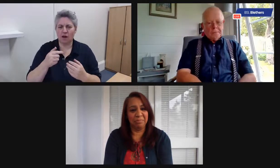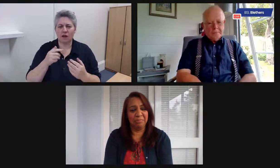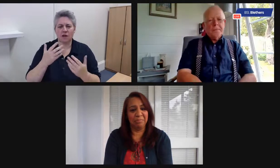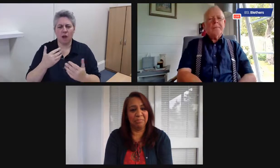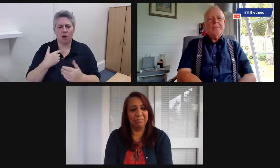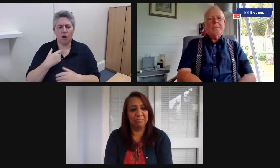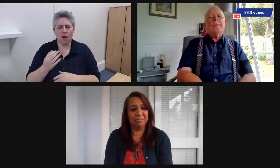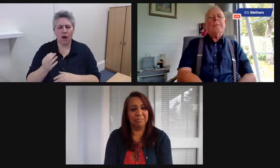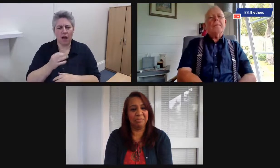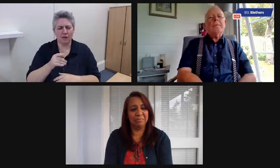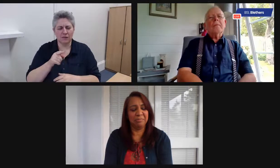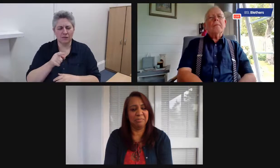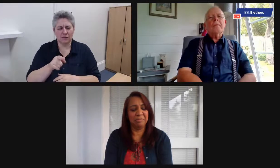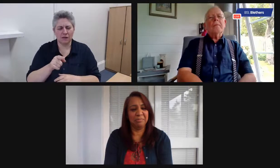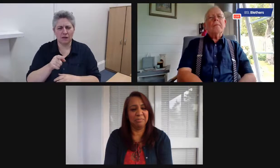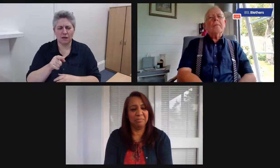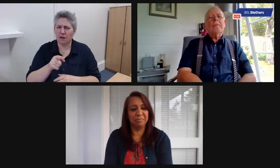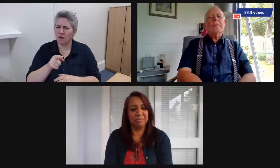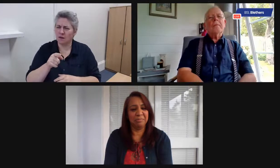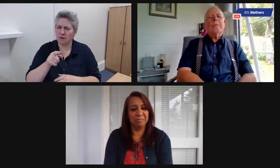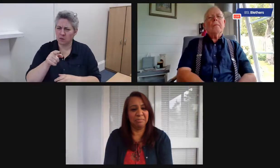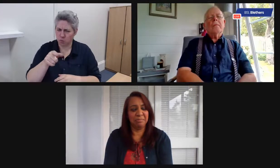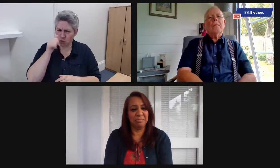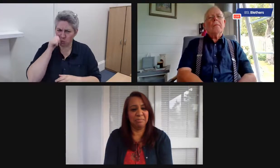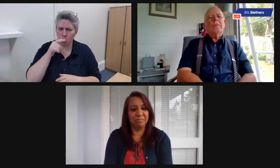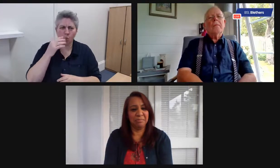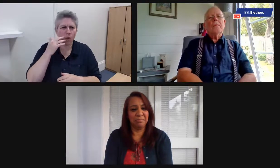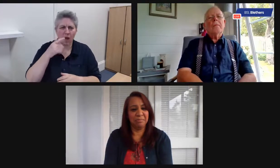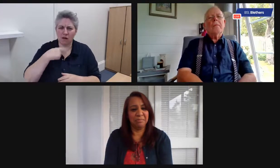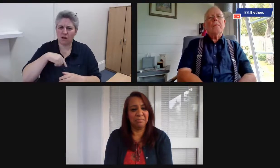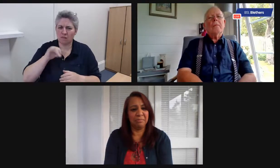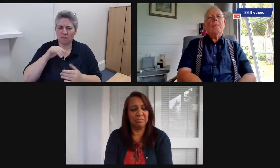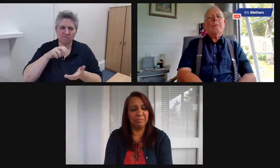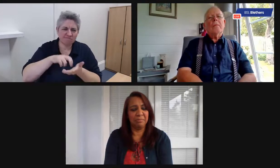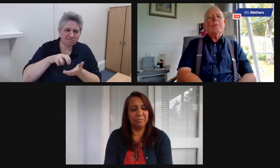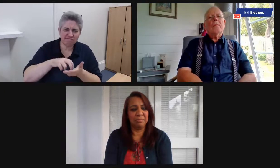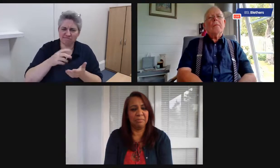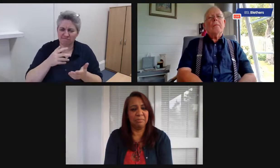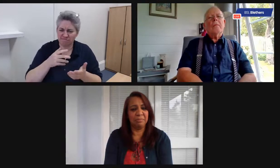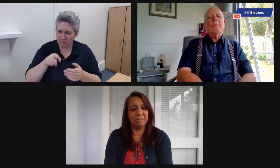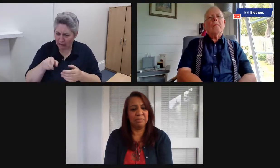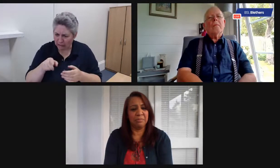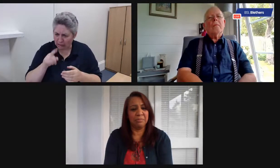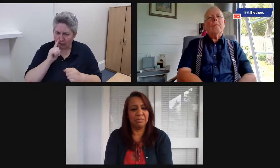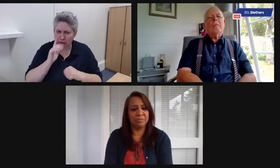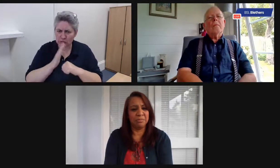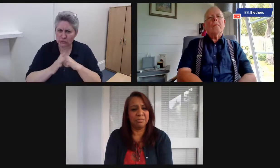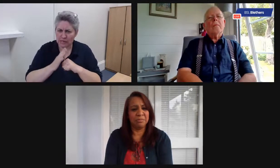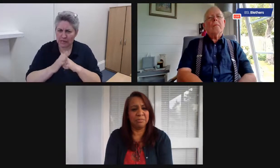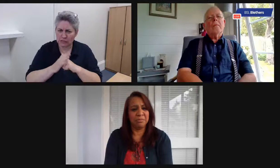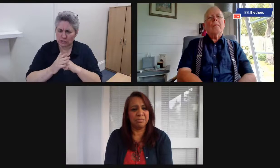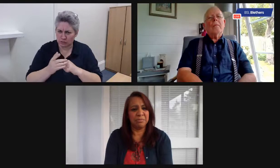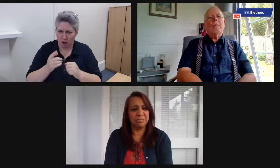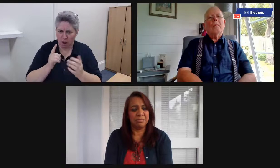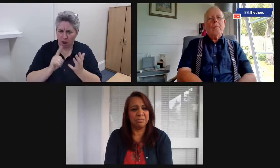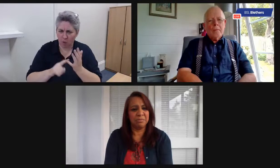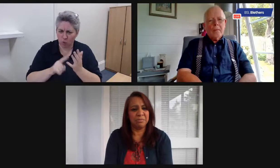Oh, thank you for that, Dave. So, Manjeet, maybe, where I've sort of lovely seeing